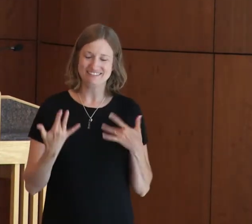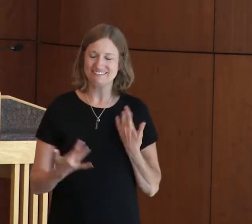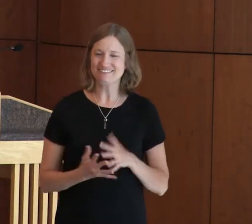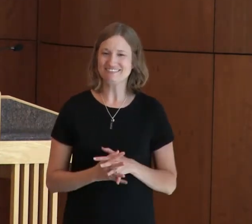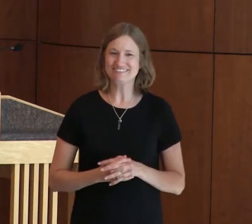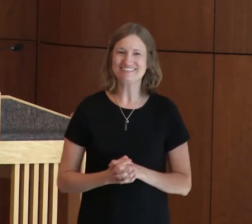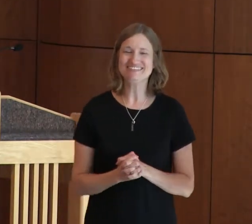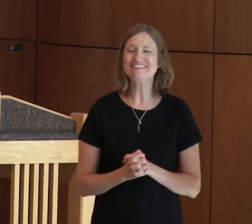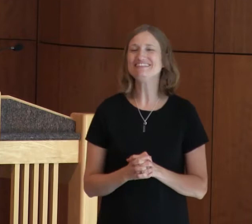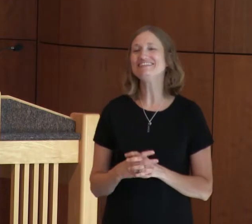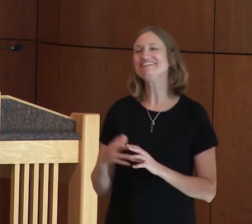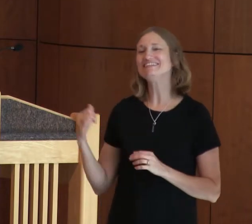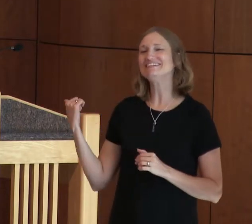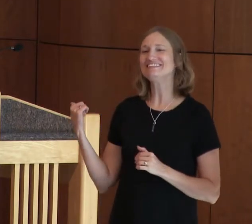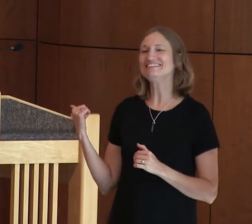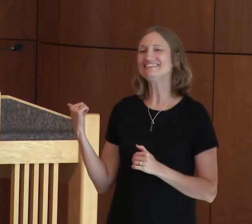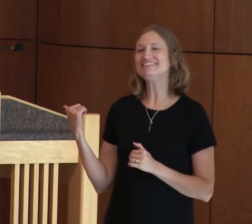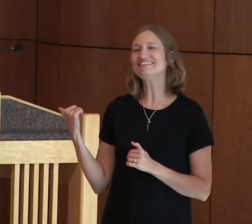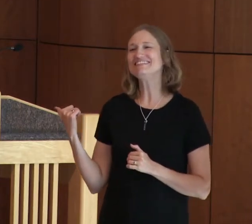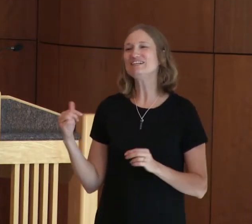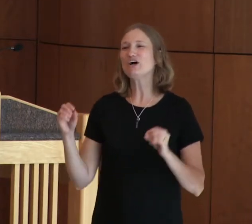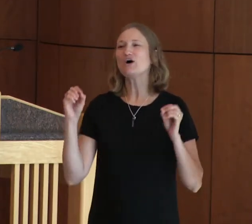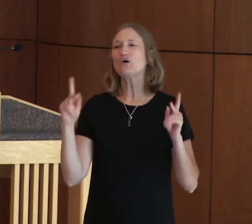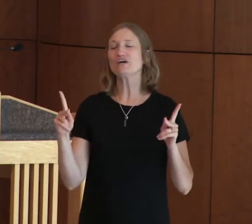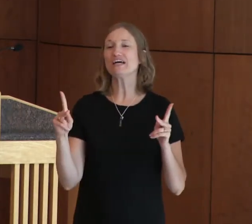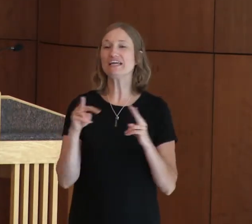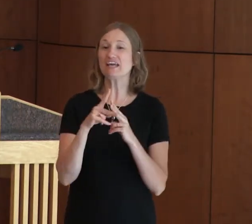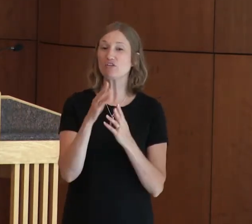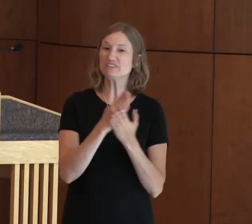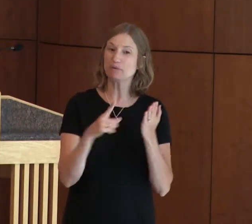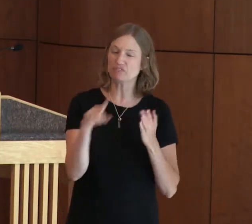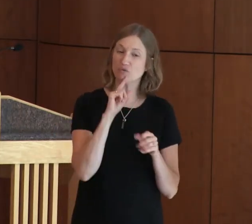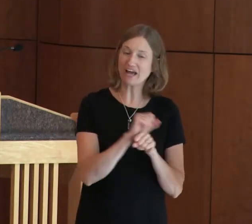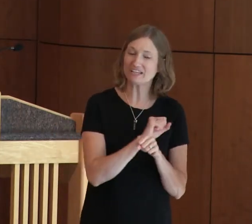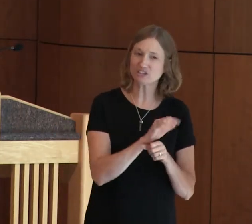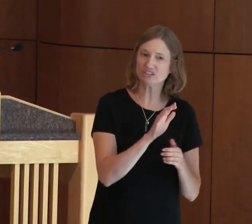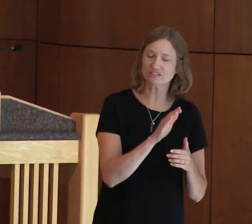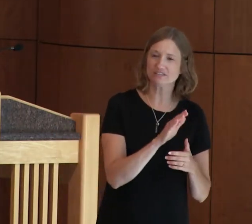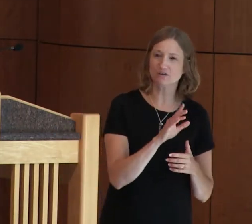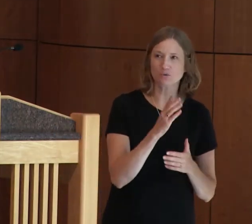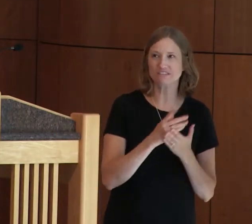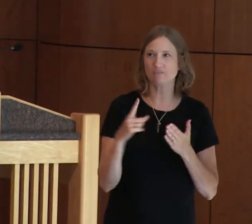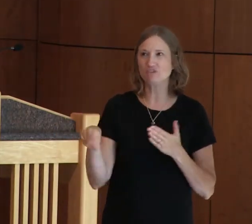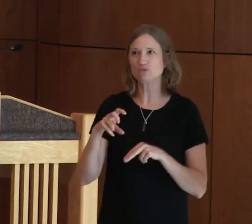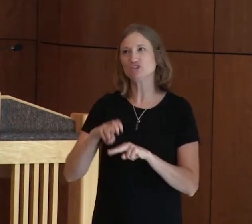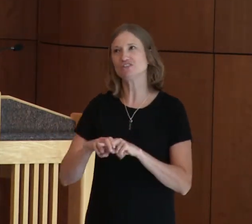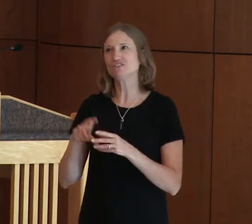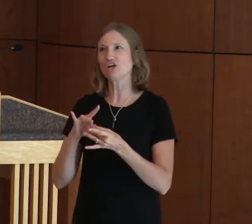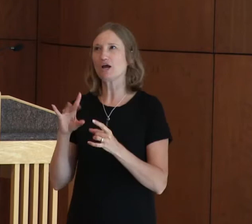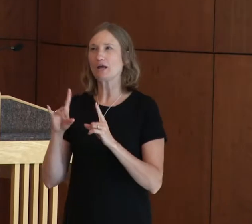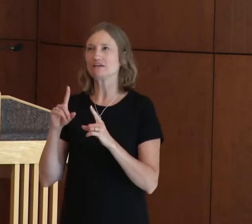Yeah. All right, well, either some of you actually shared or you just sat there talking about how much you hate it when you have to do these